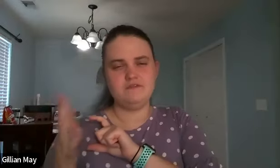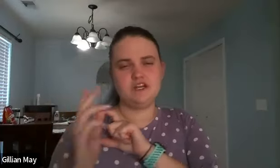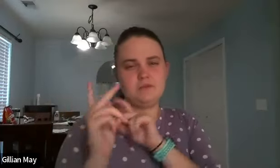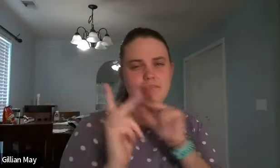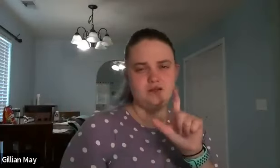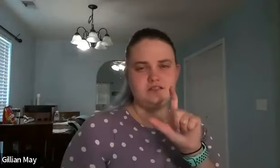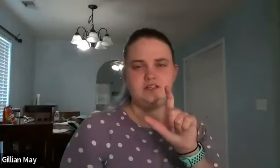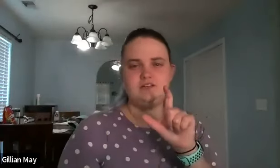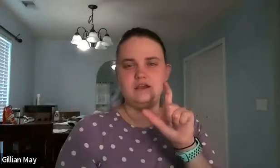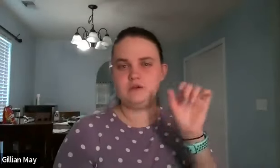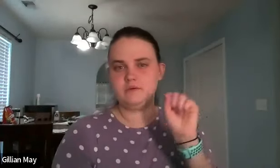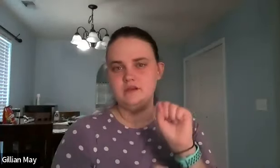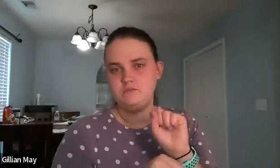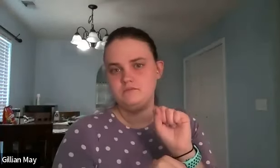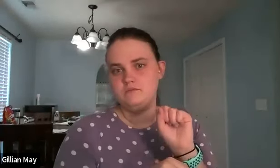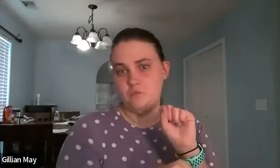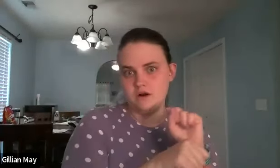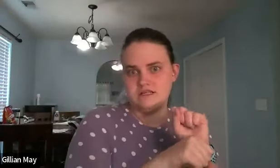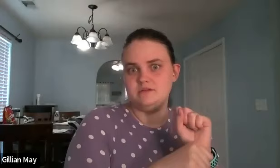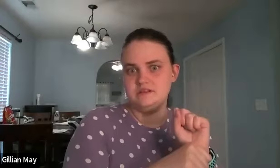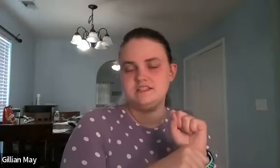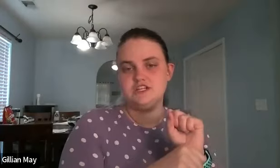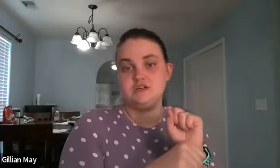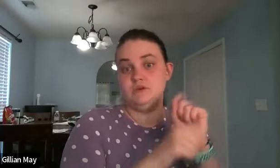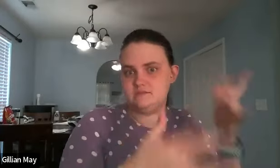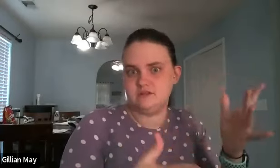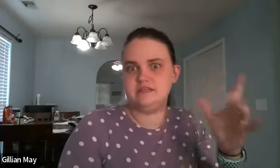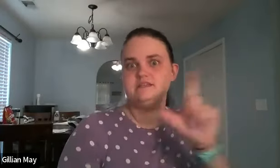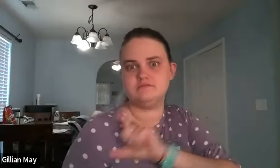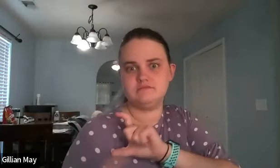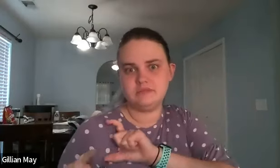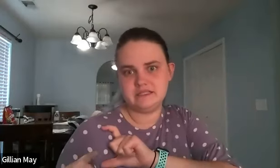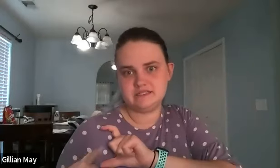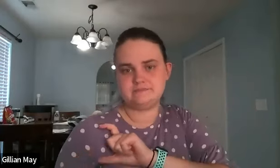talking about a person, you're like, oh yeah, well, he works at a police station. Well, he's a police.